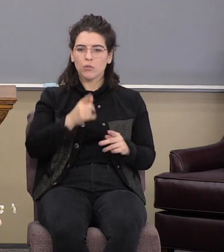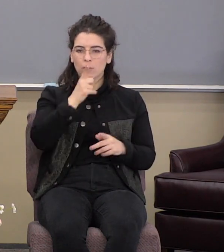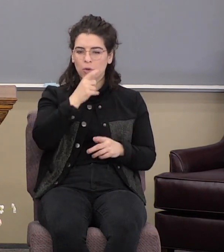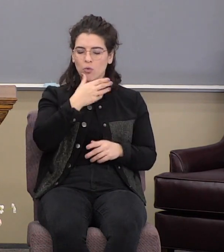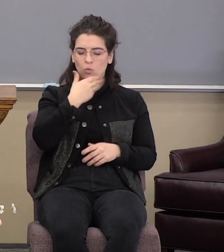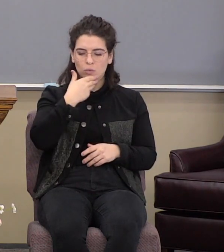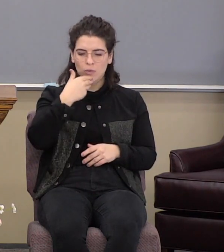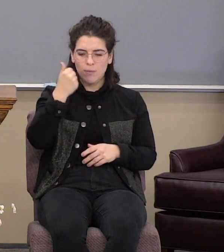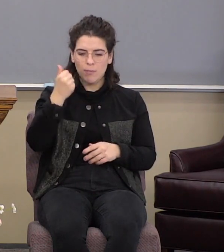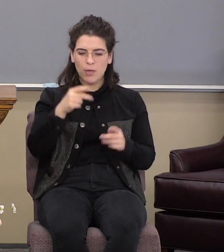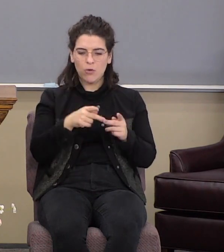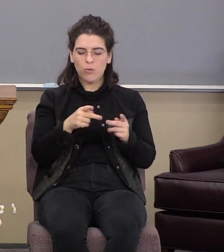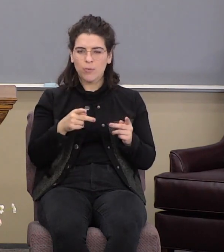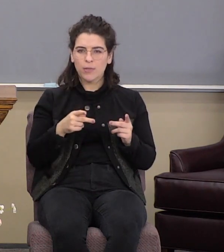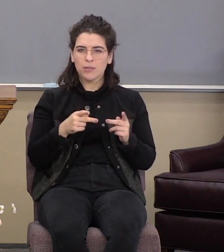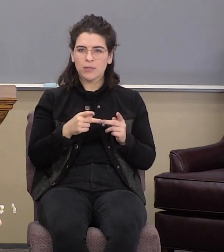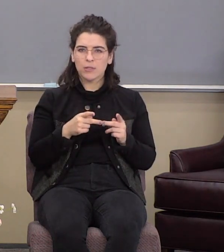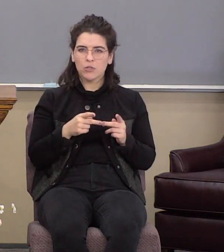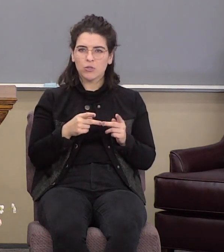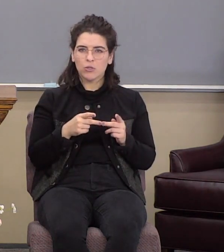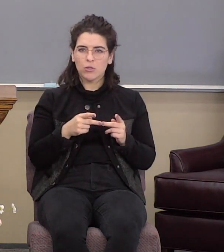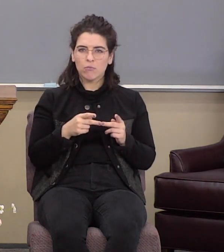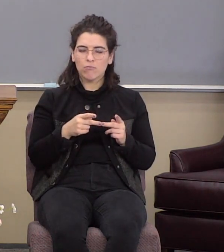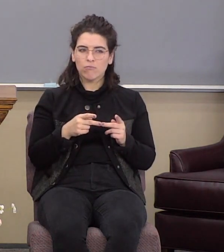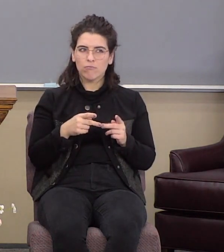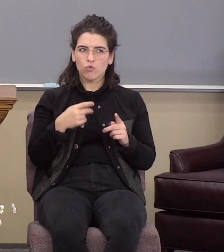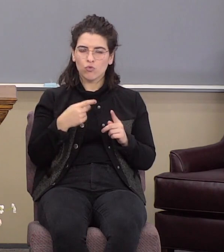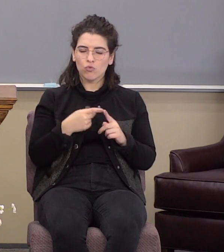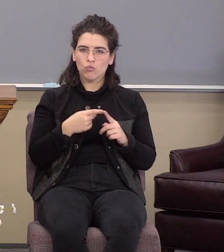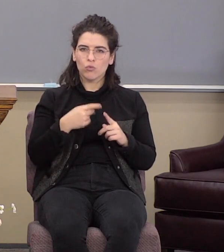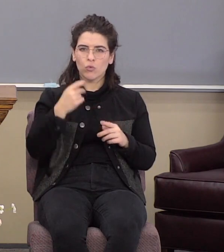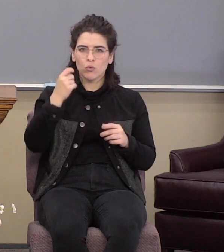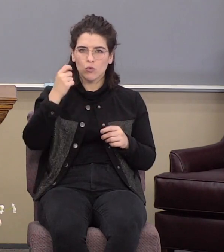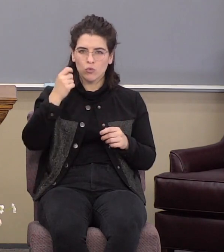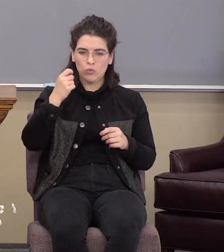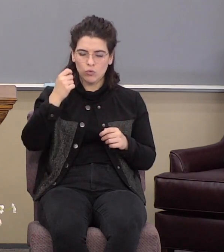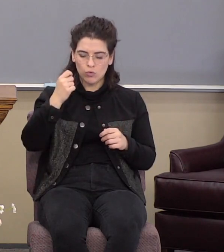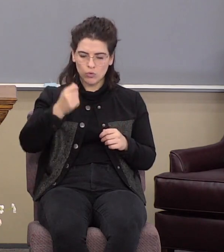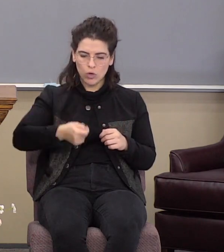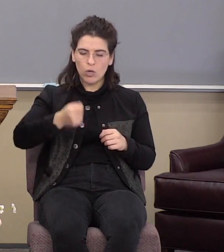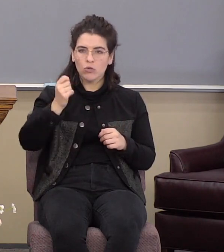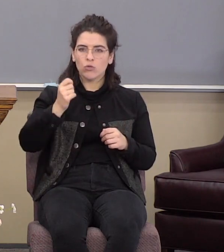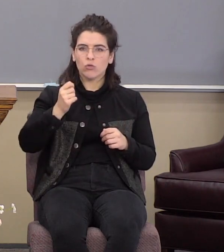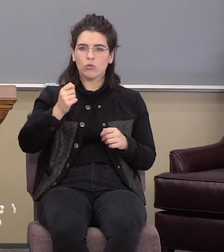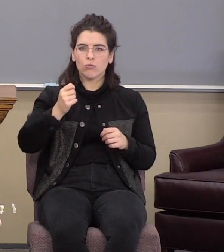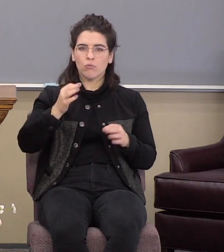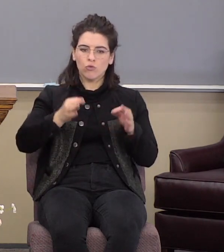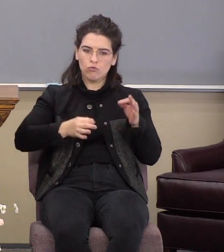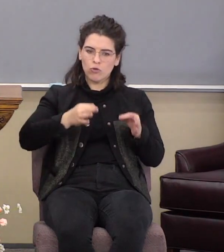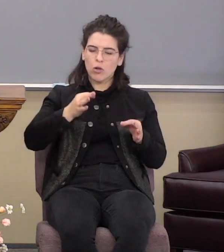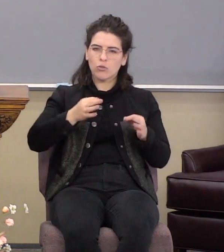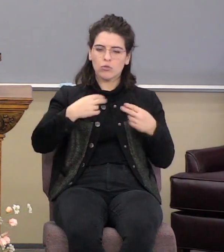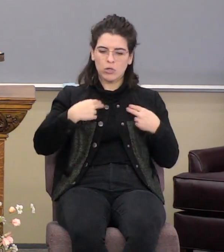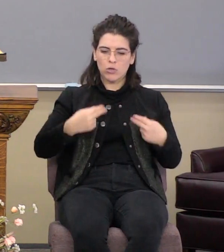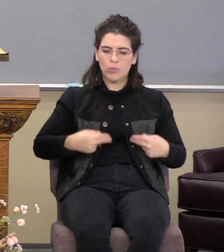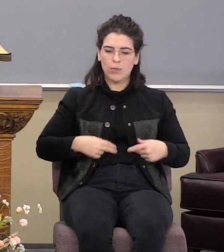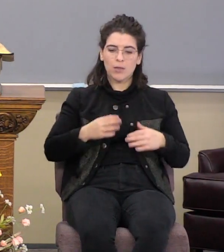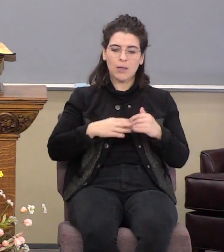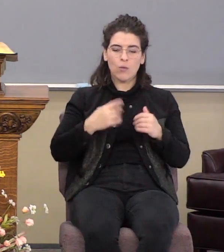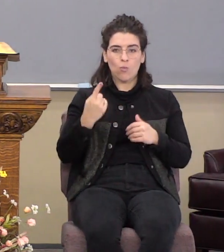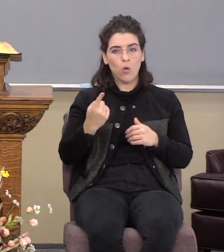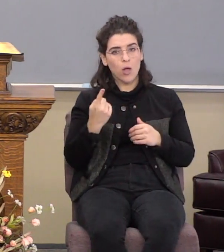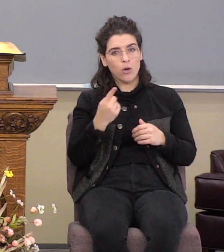better position to judge a human being than one who